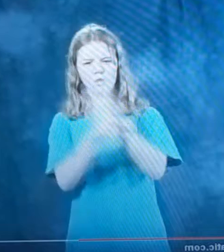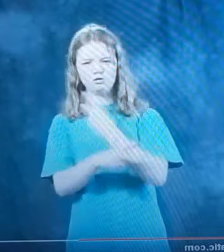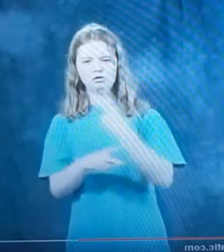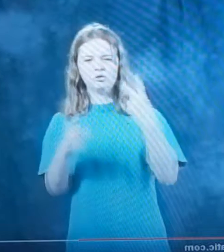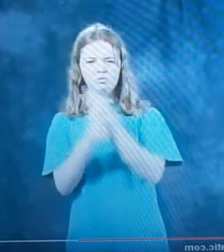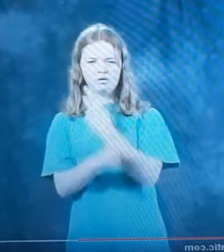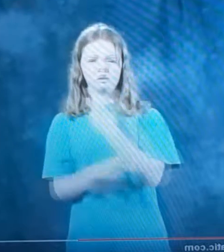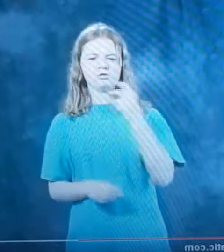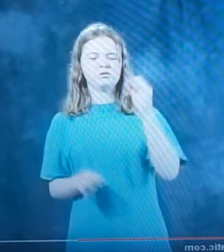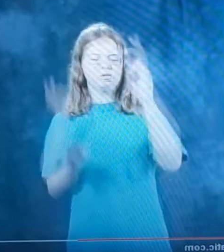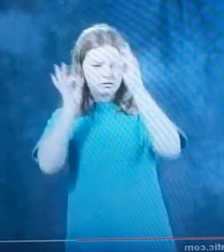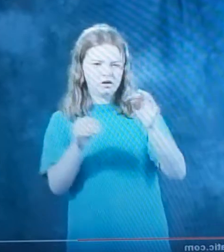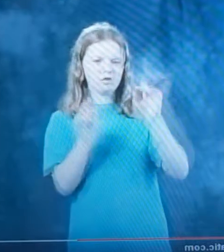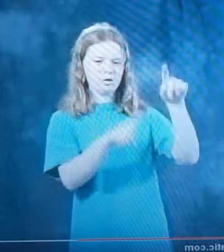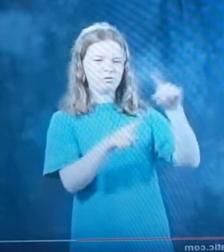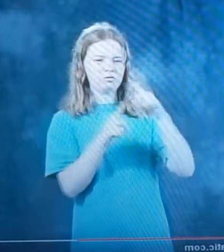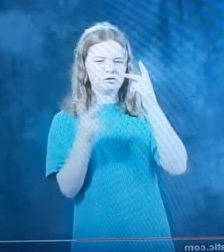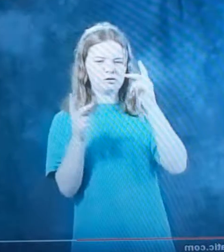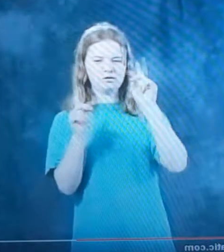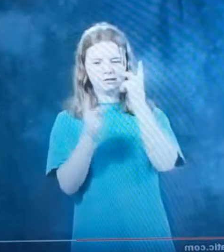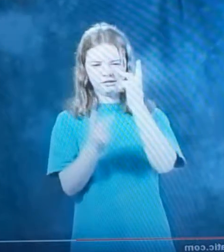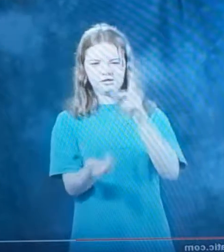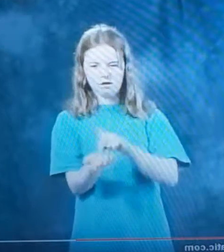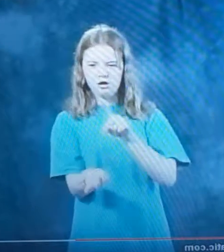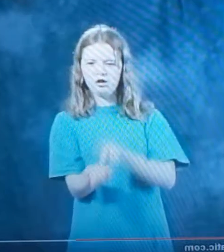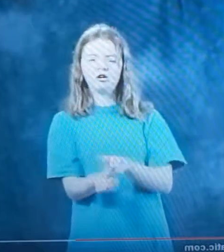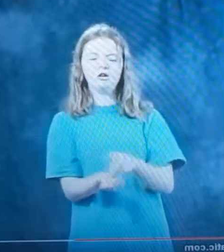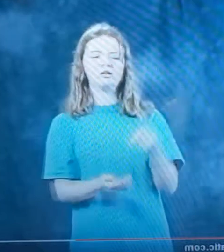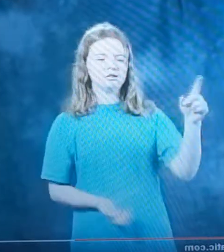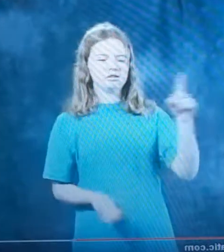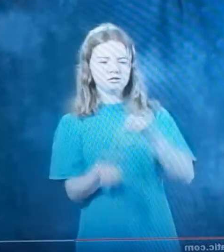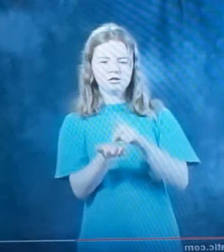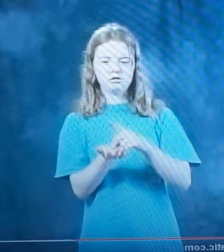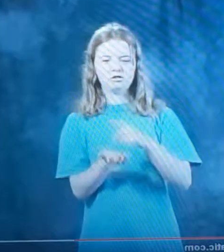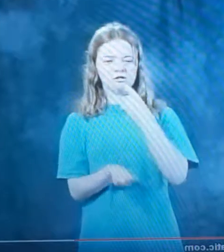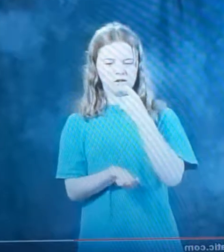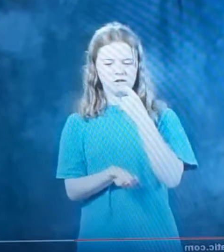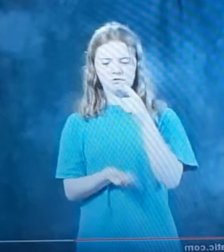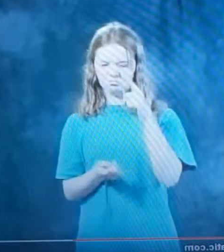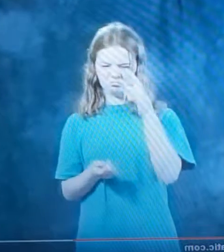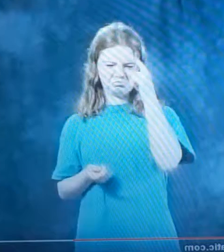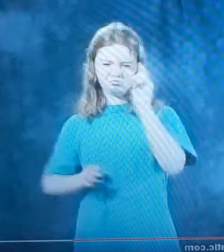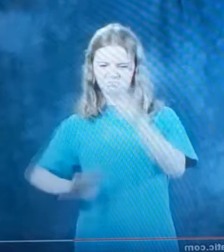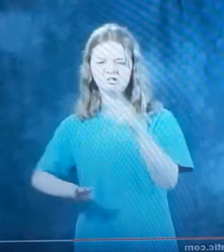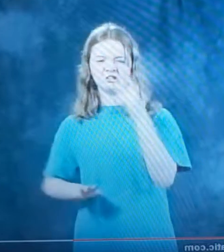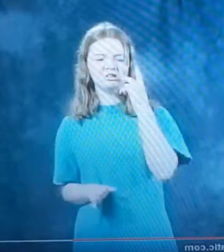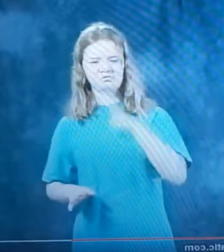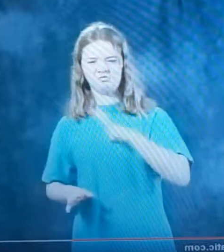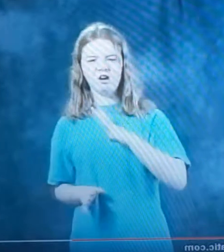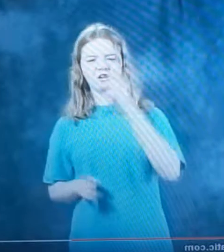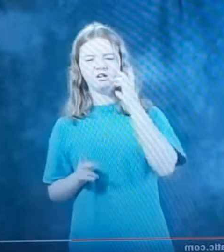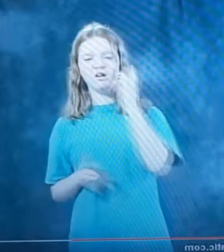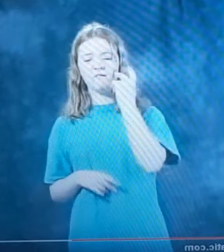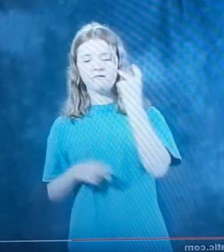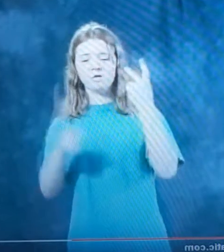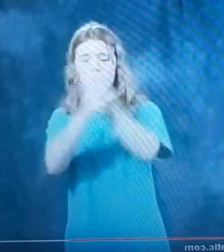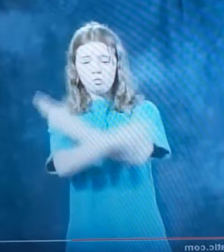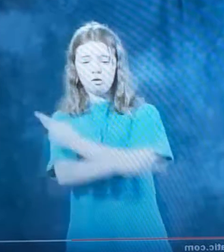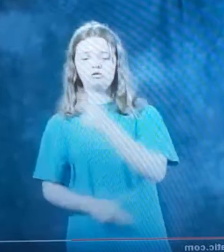So I just kept getting worse and worse, and I decided to go see a doctor. And the doctor said, "You seem fine. If it